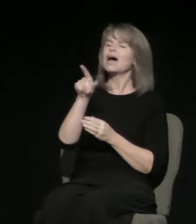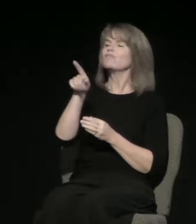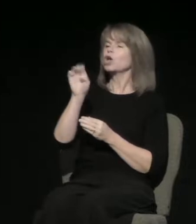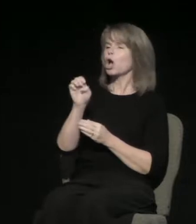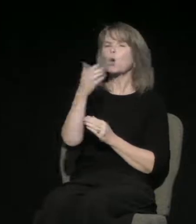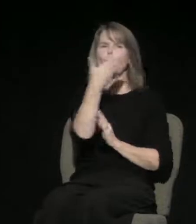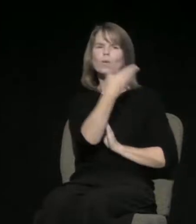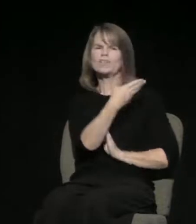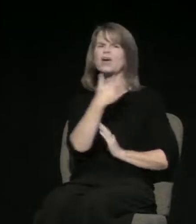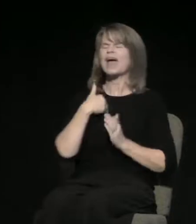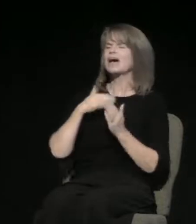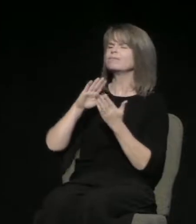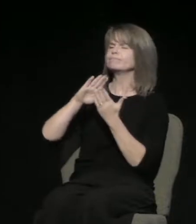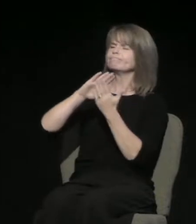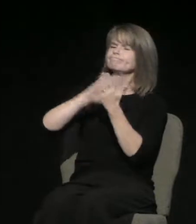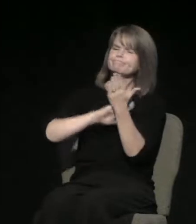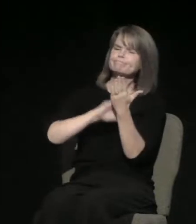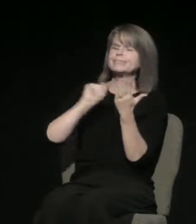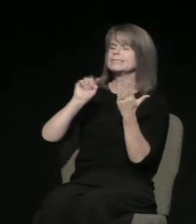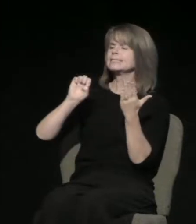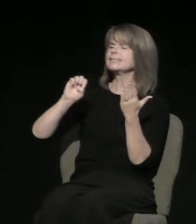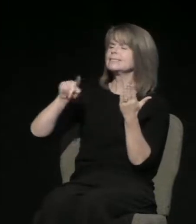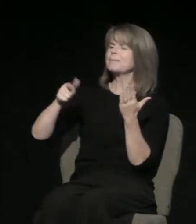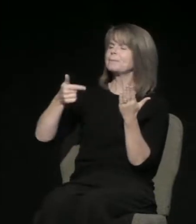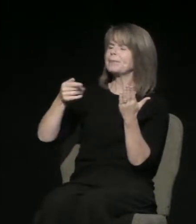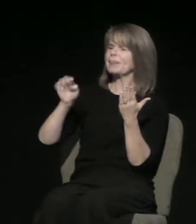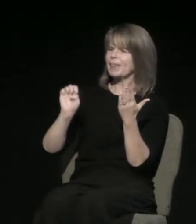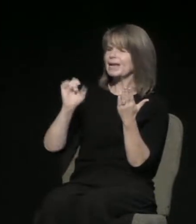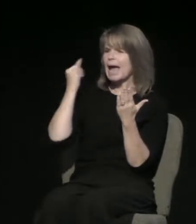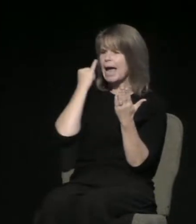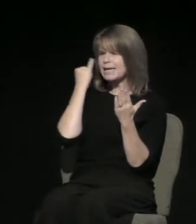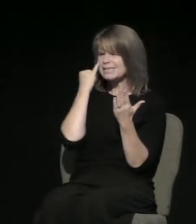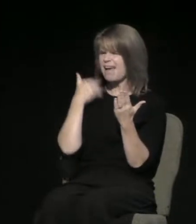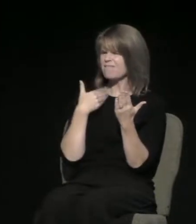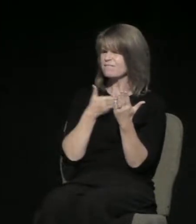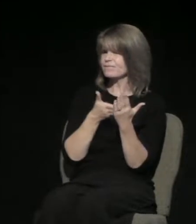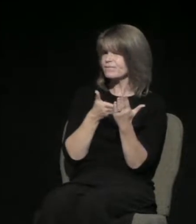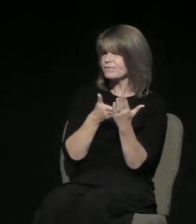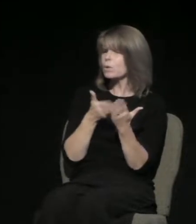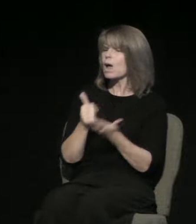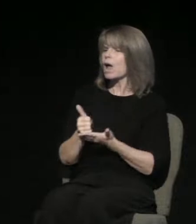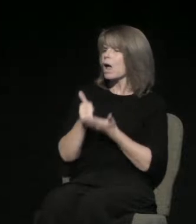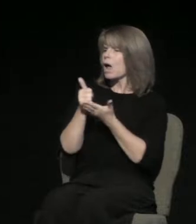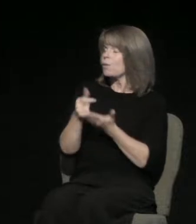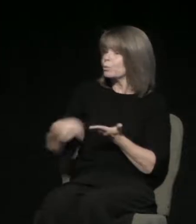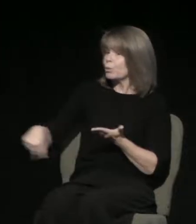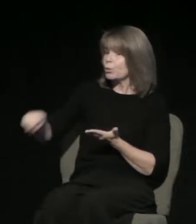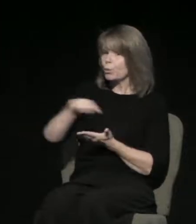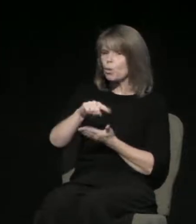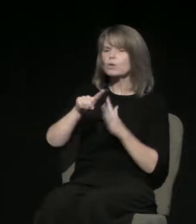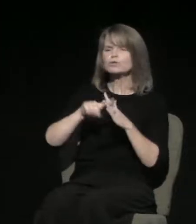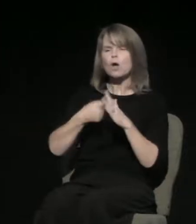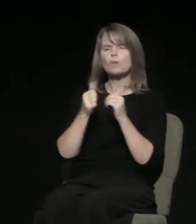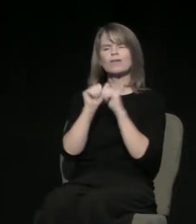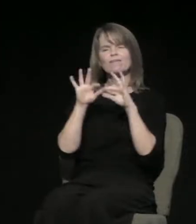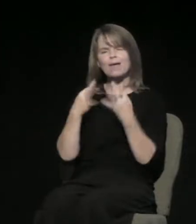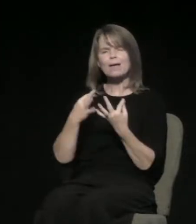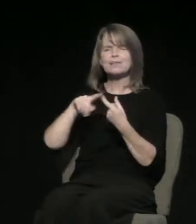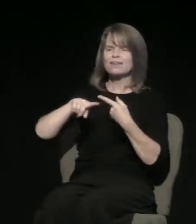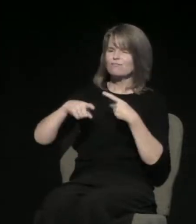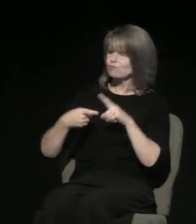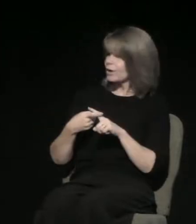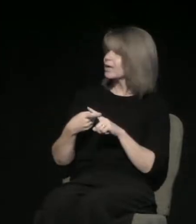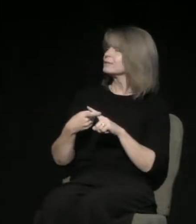The screen I have a Template For you If you Need a Template To create A prayer List It starts Out with Family and Friends